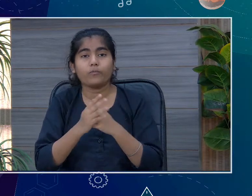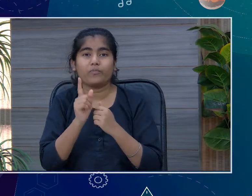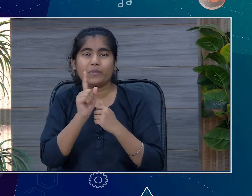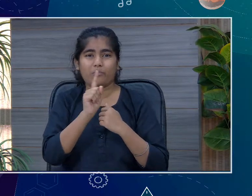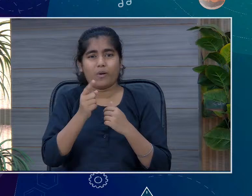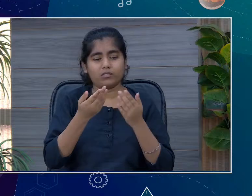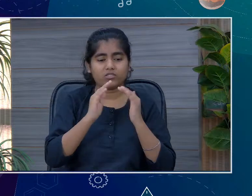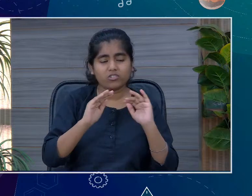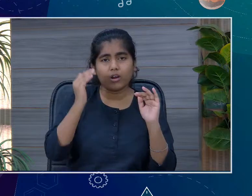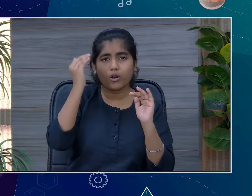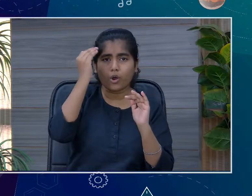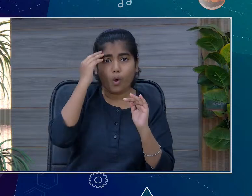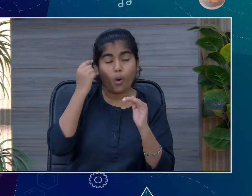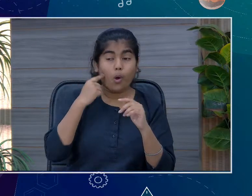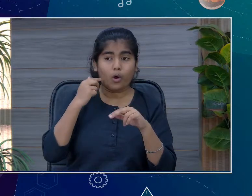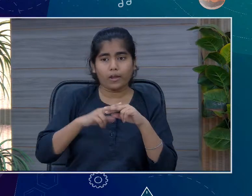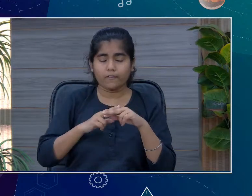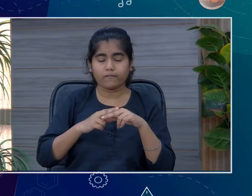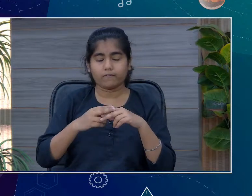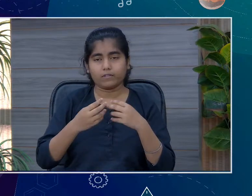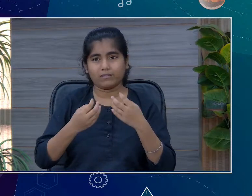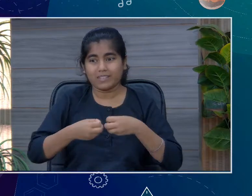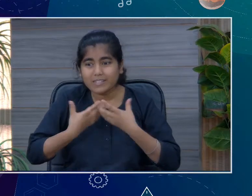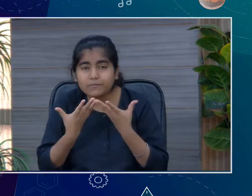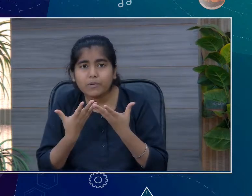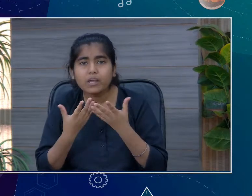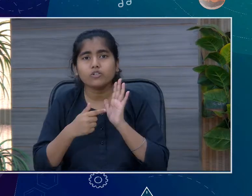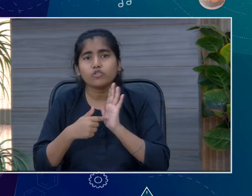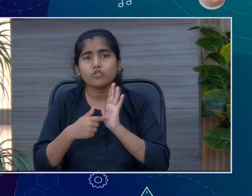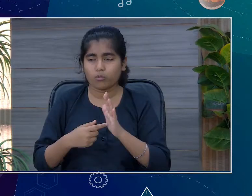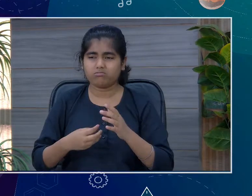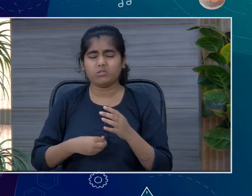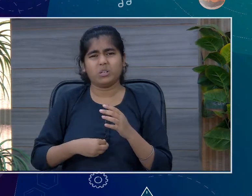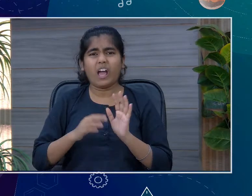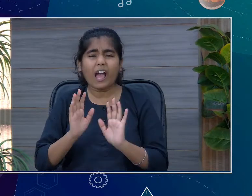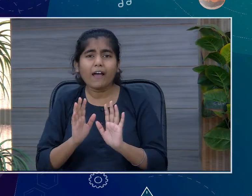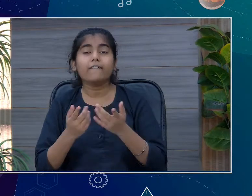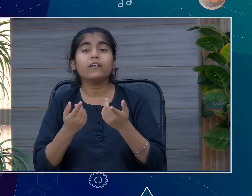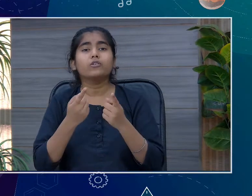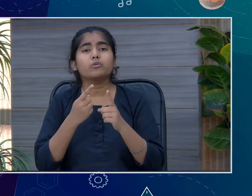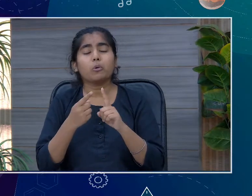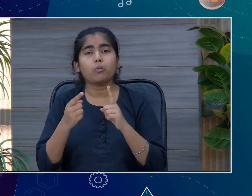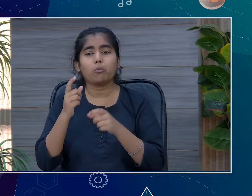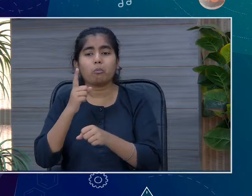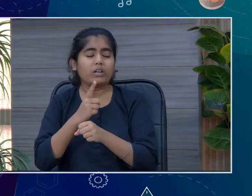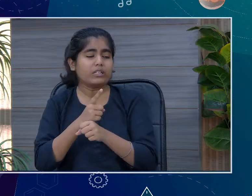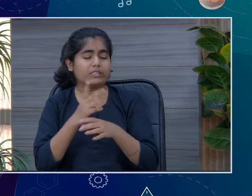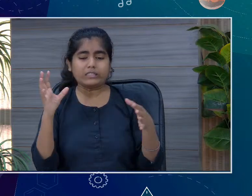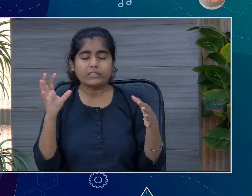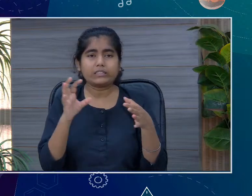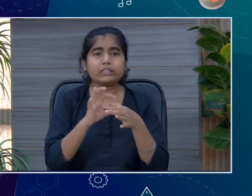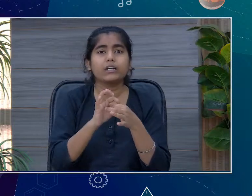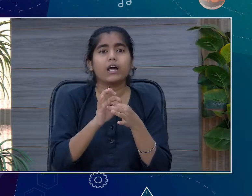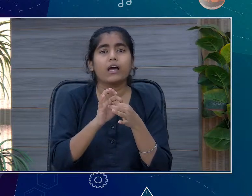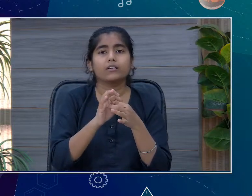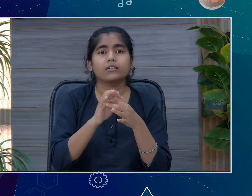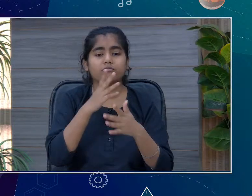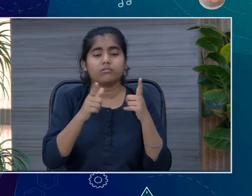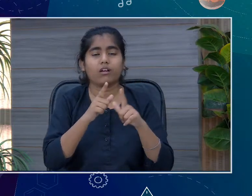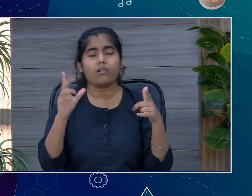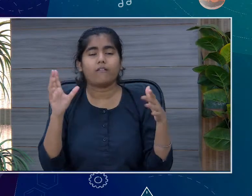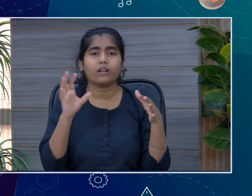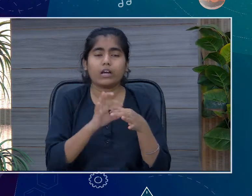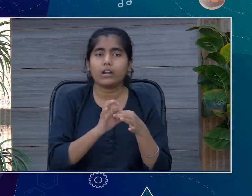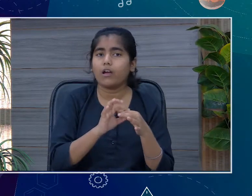child knows he can express that I'm hungry. But then teachers have to be able to connect the sign language,